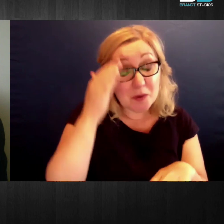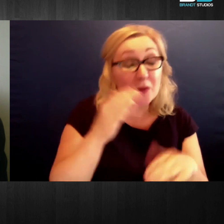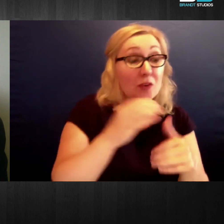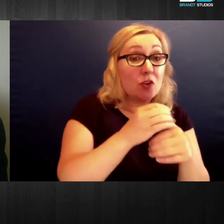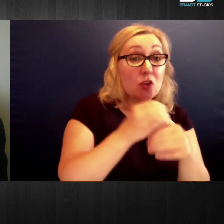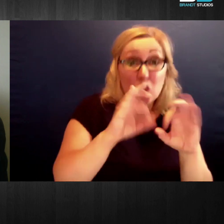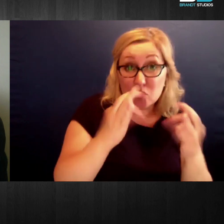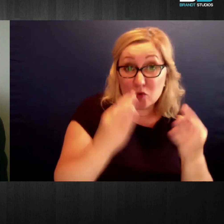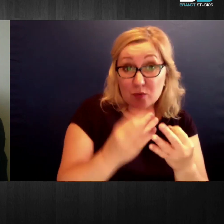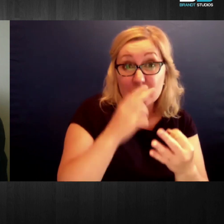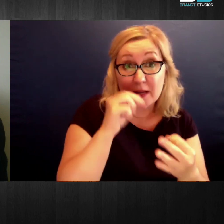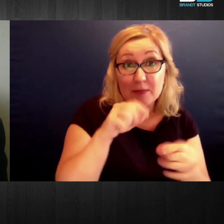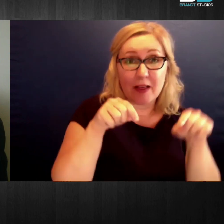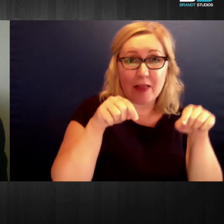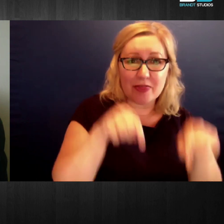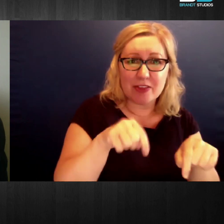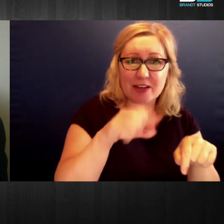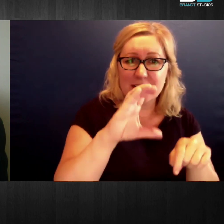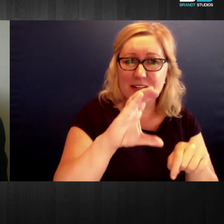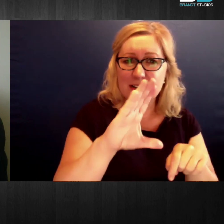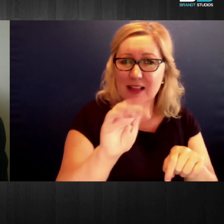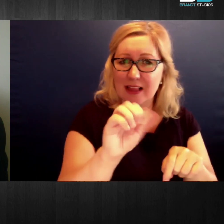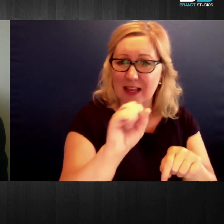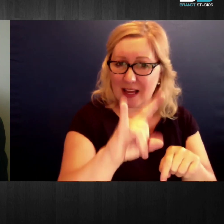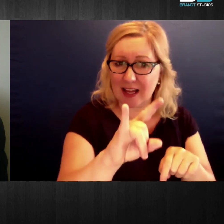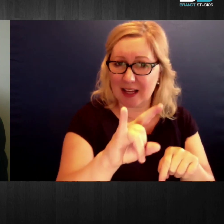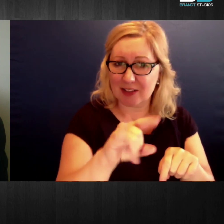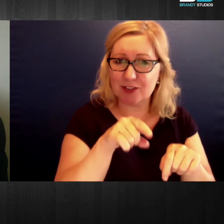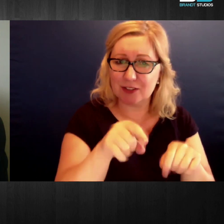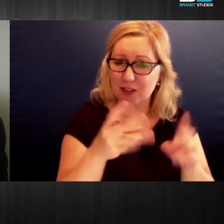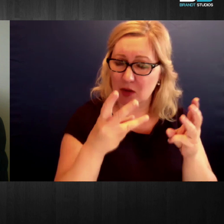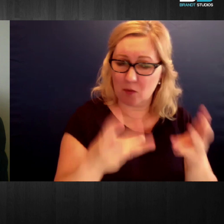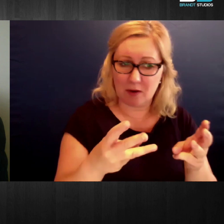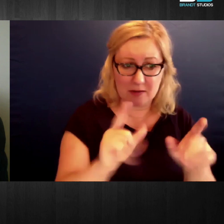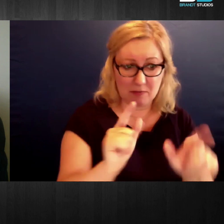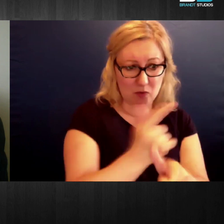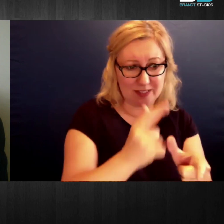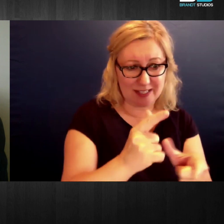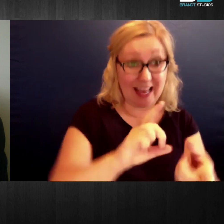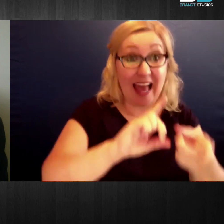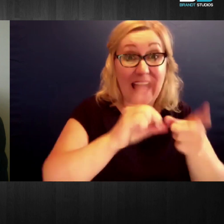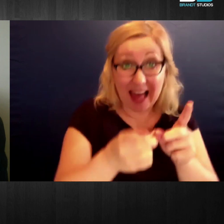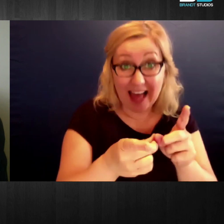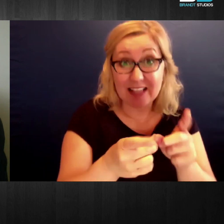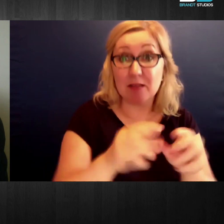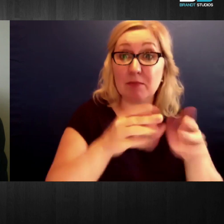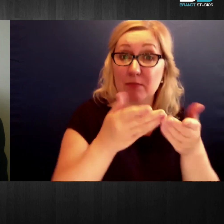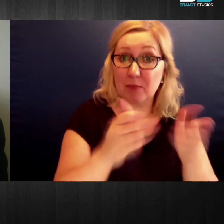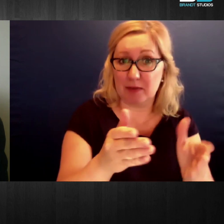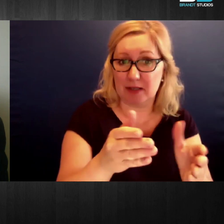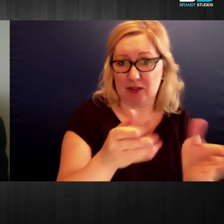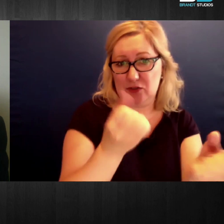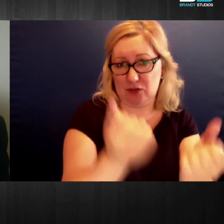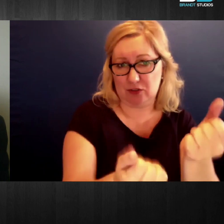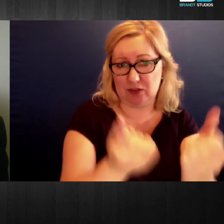same. And in their words, their work was a public service announcement with guitars. So it's music and literature that